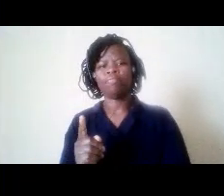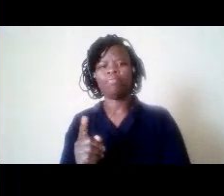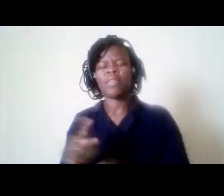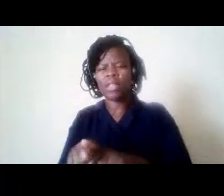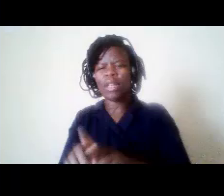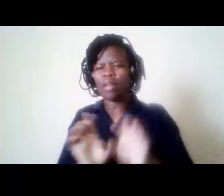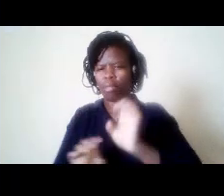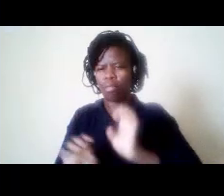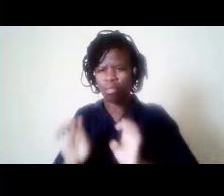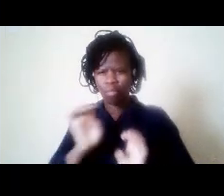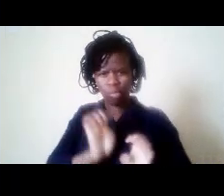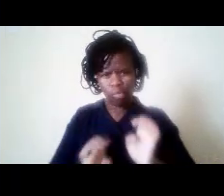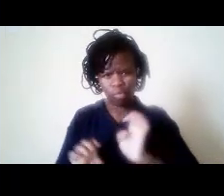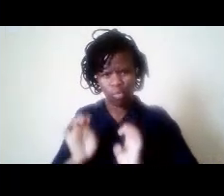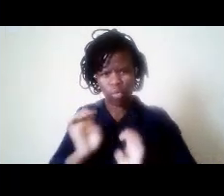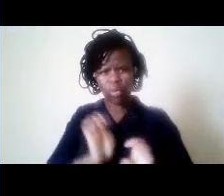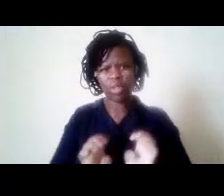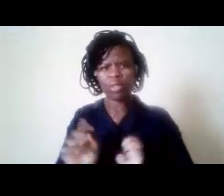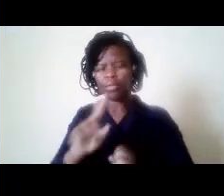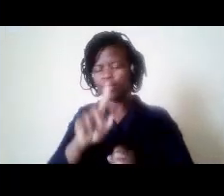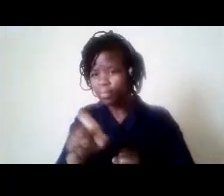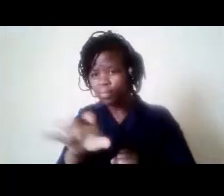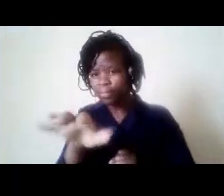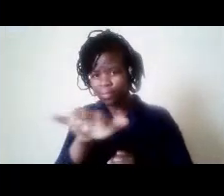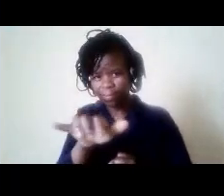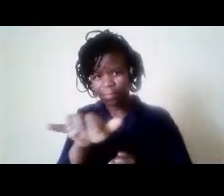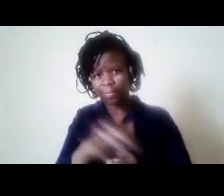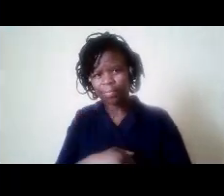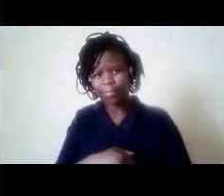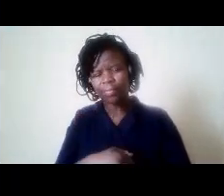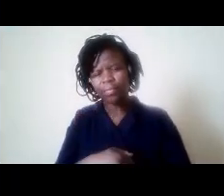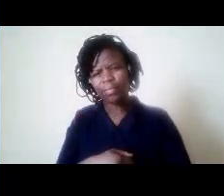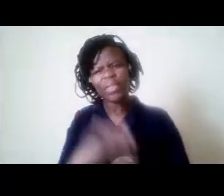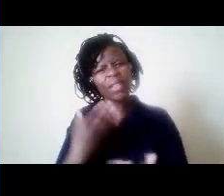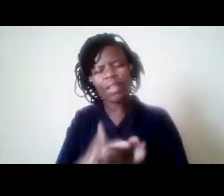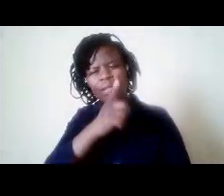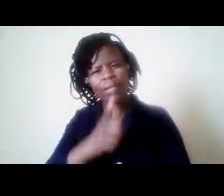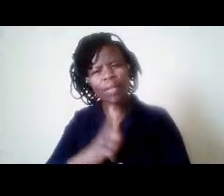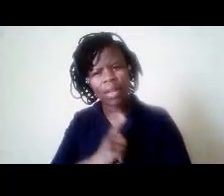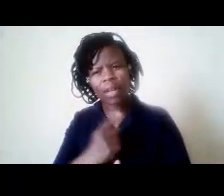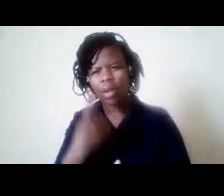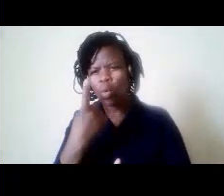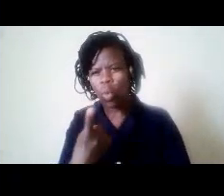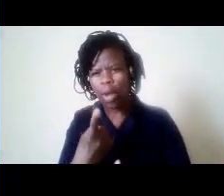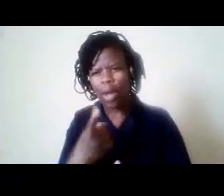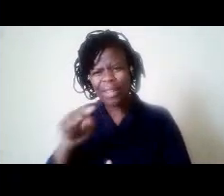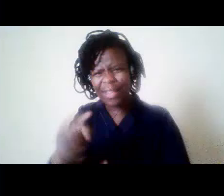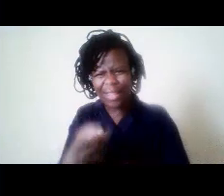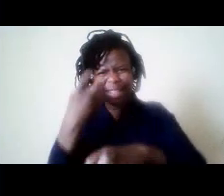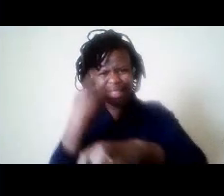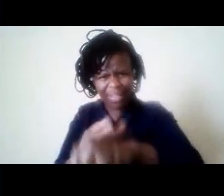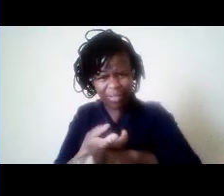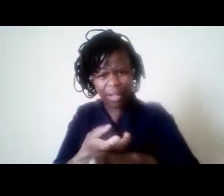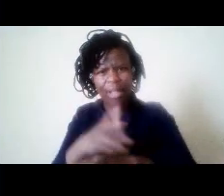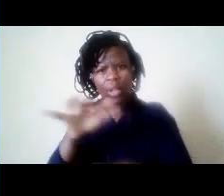question, is the following. I'd say, just tell me about one difficult thing that you experience in your